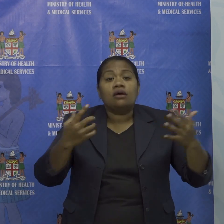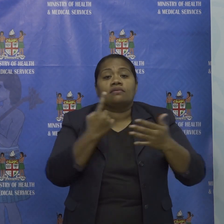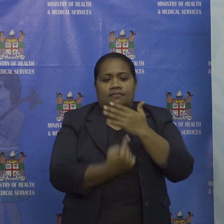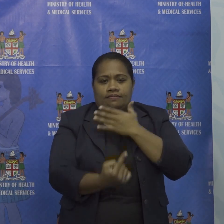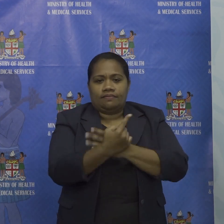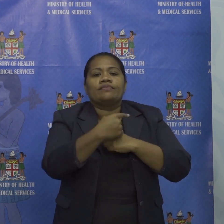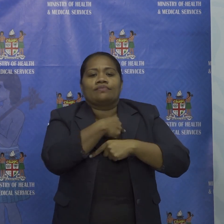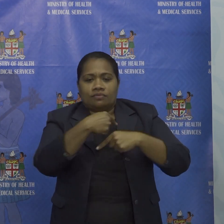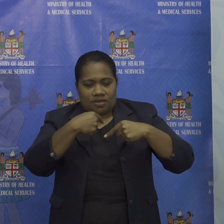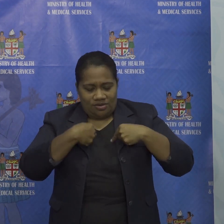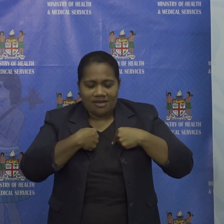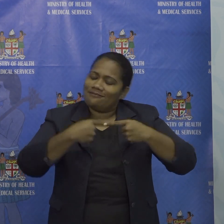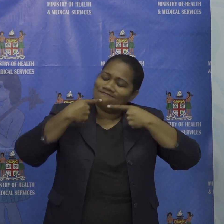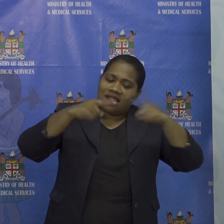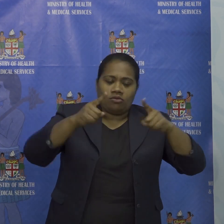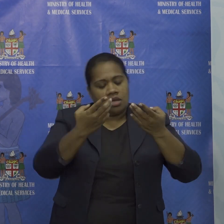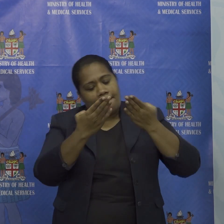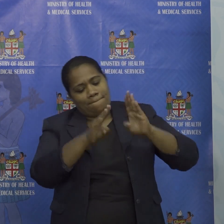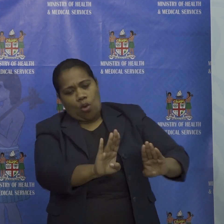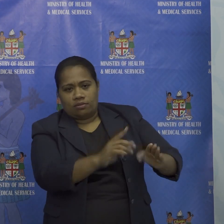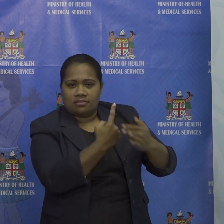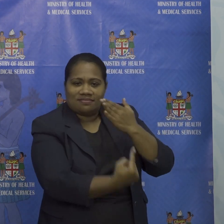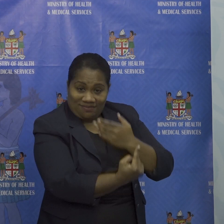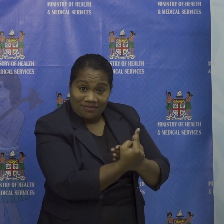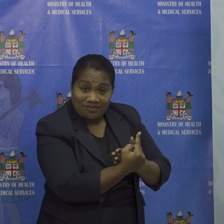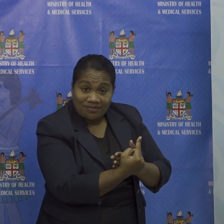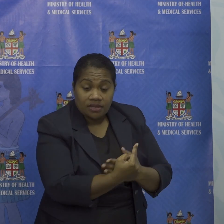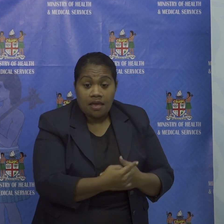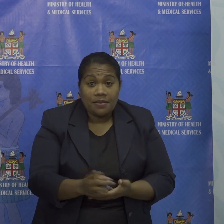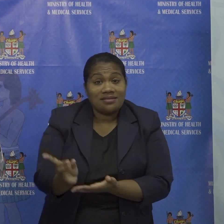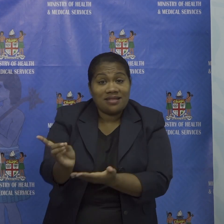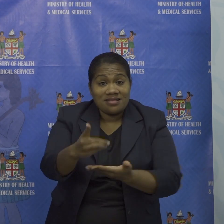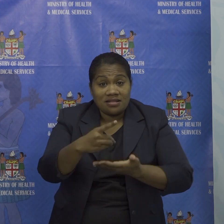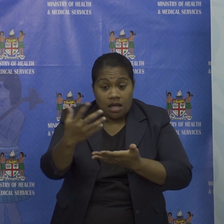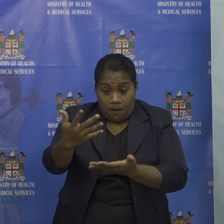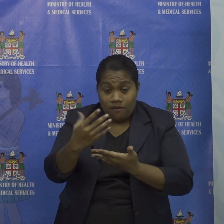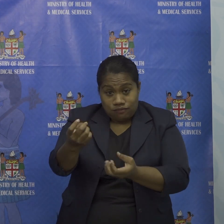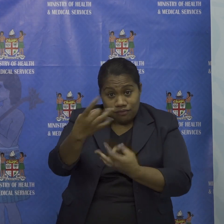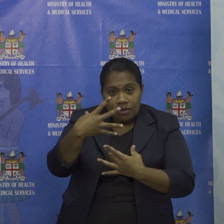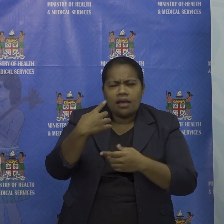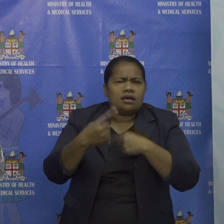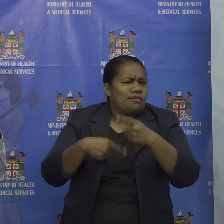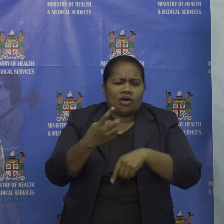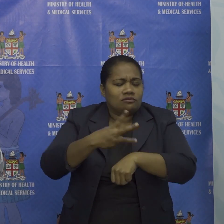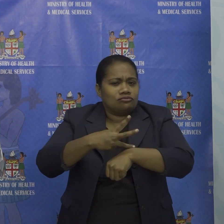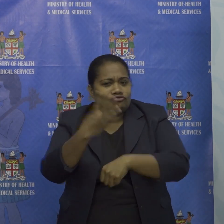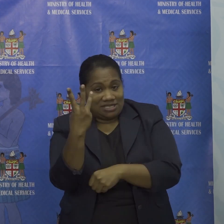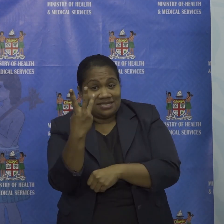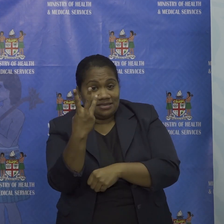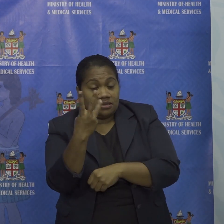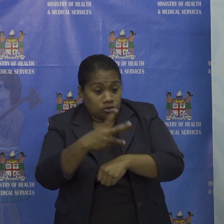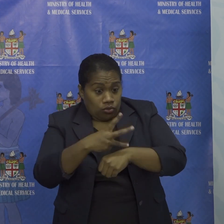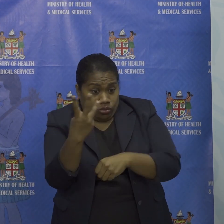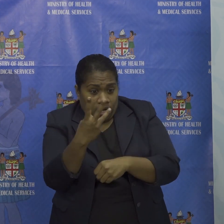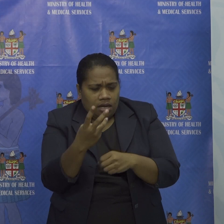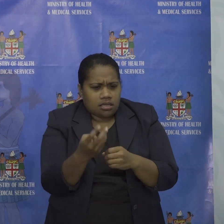towards announcing the lockdown. The data that informed us was about 3 o'clock. So from 3 o'clock, then we